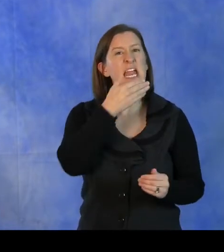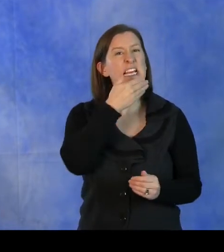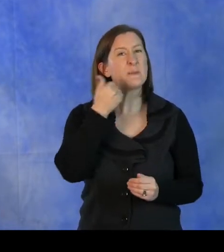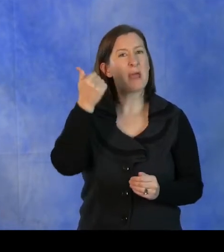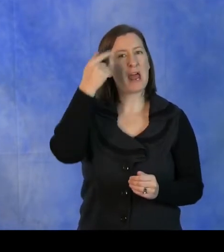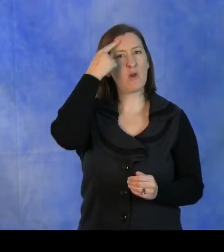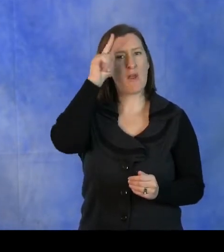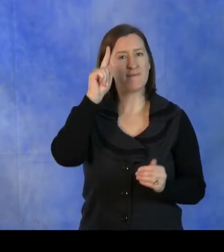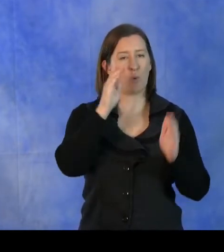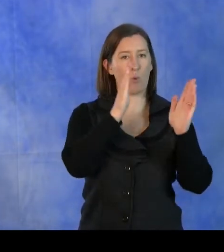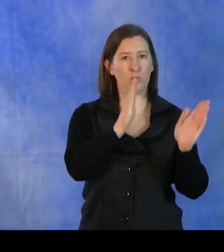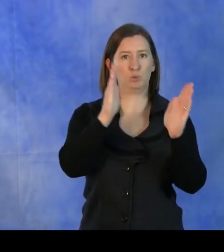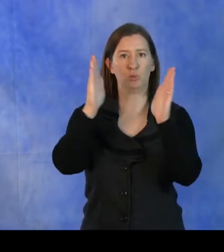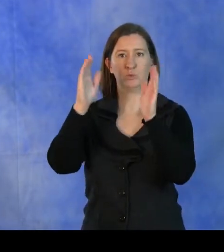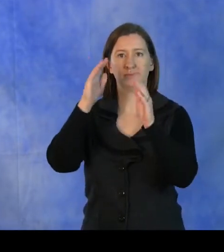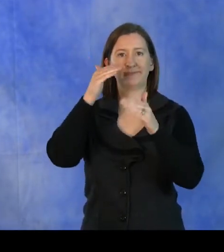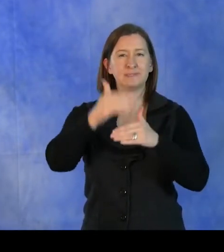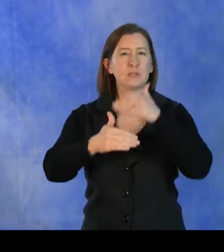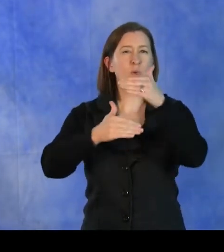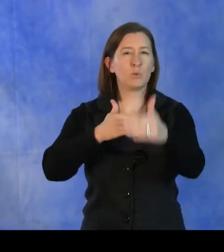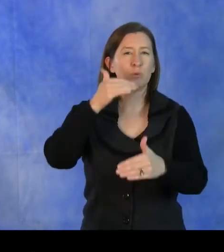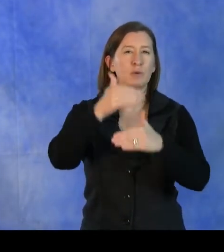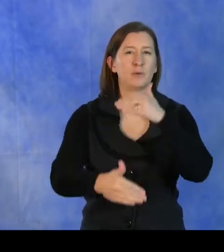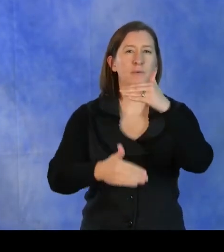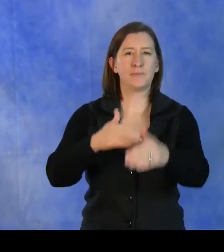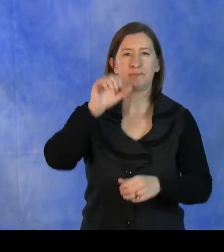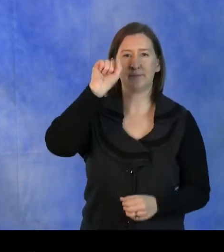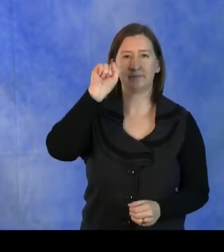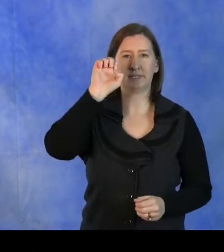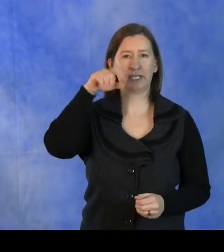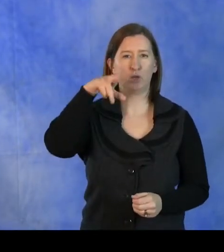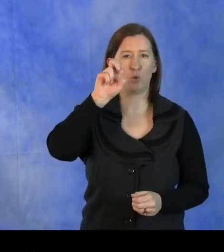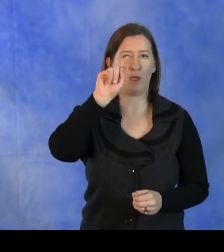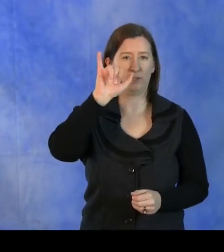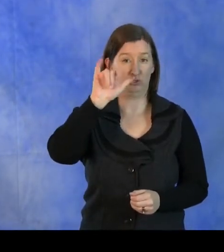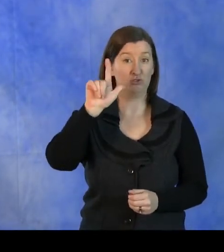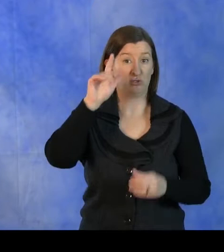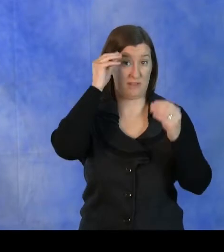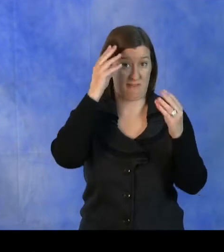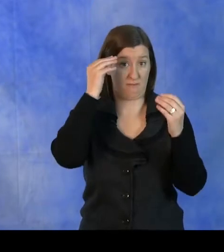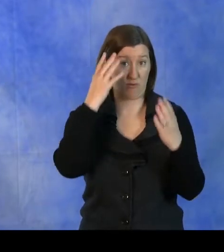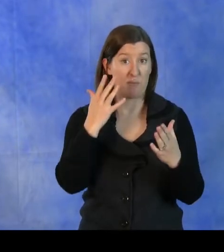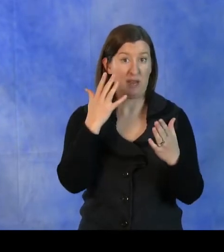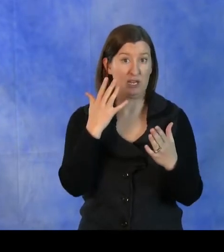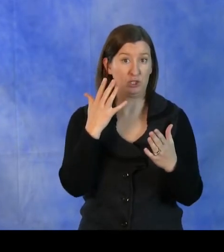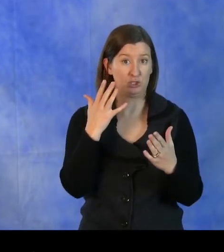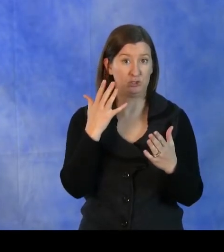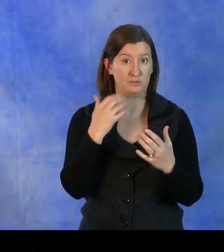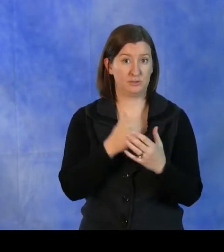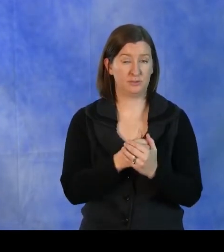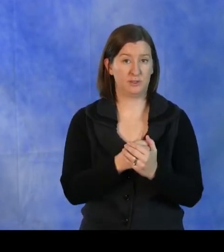memory as needed until they need it, better for,